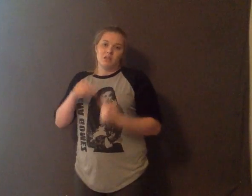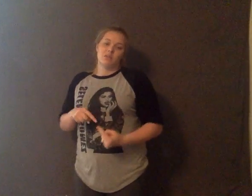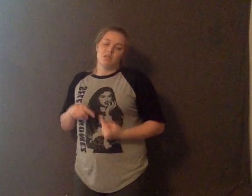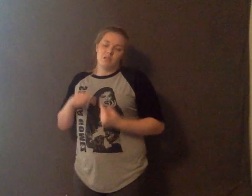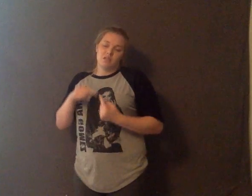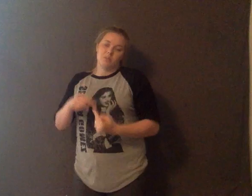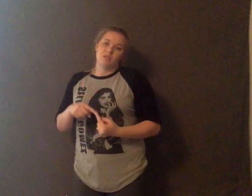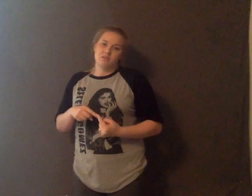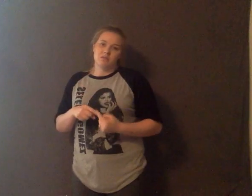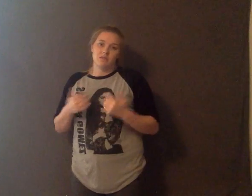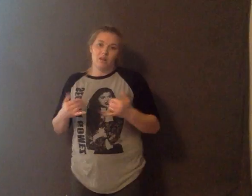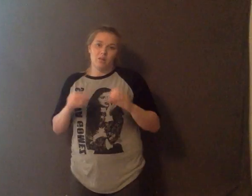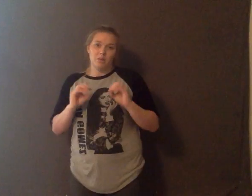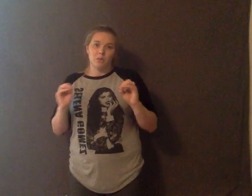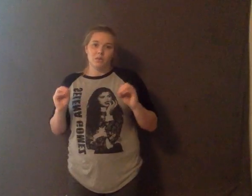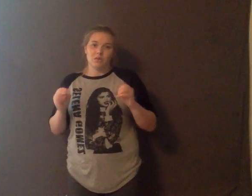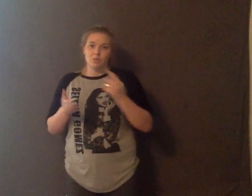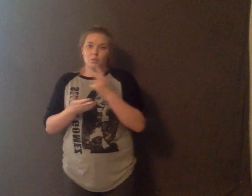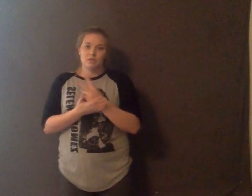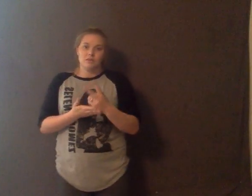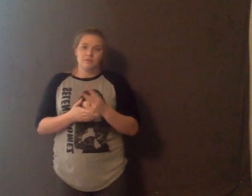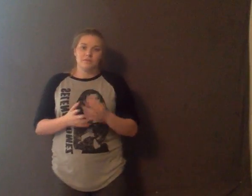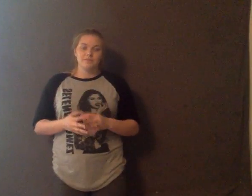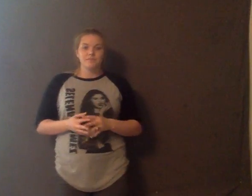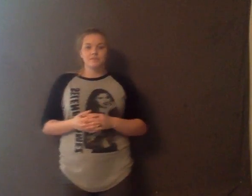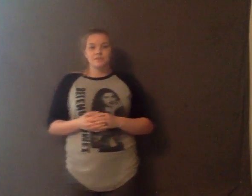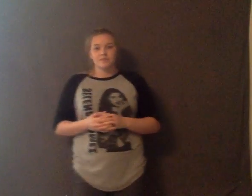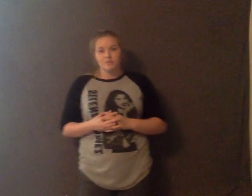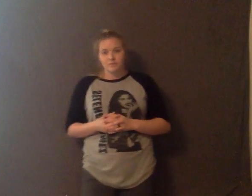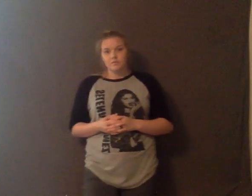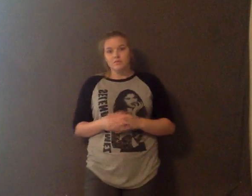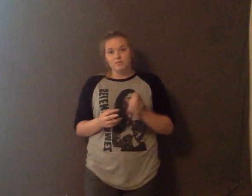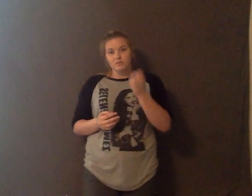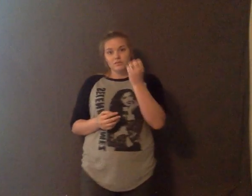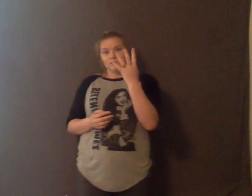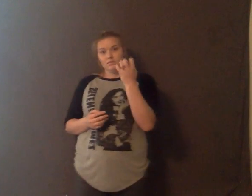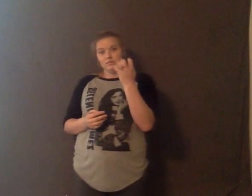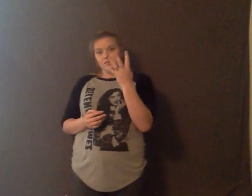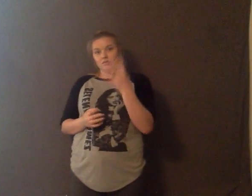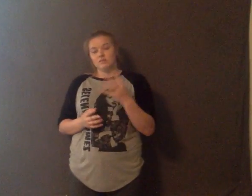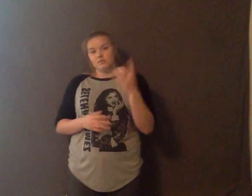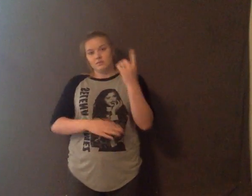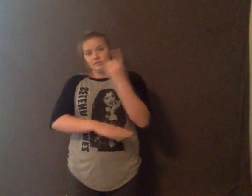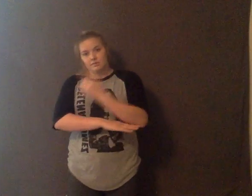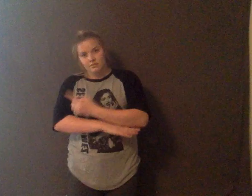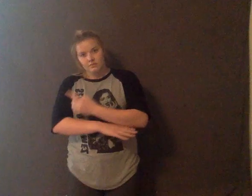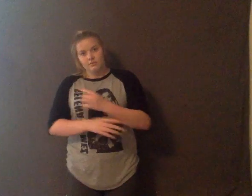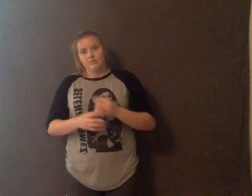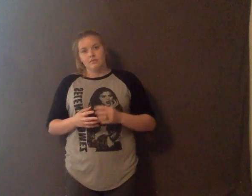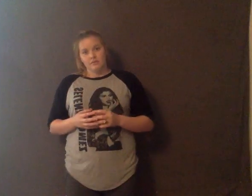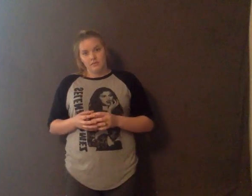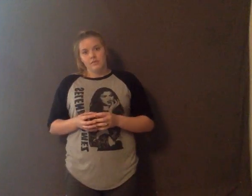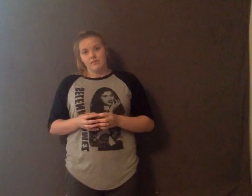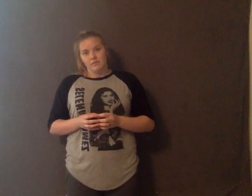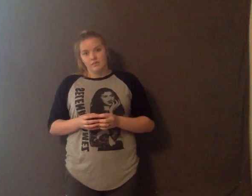Wow. Nothing at all. 2 weeks. 2 weeks. So 14 days. All that medication are completely off. Completely off everything. It's